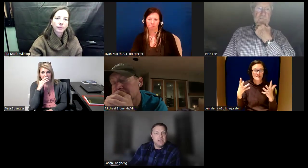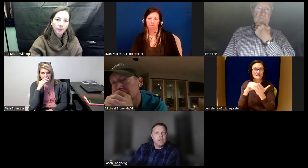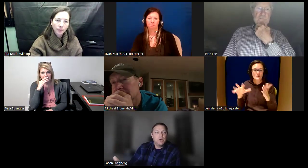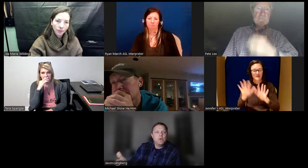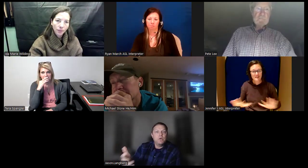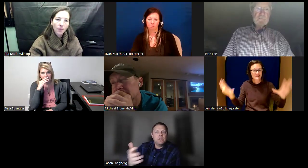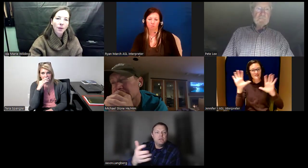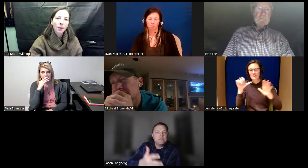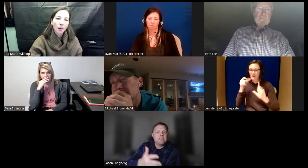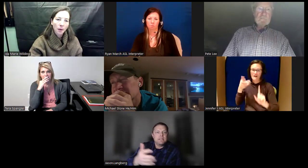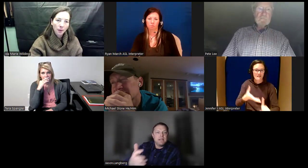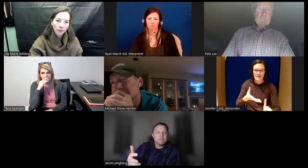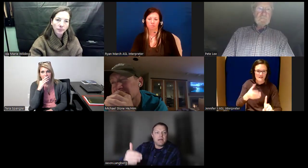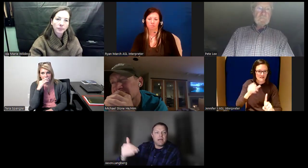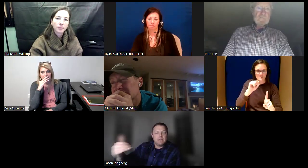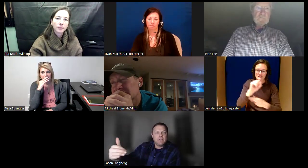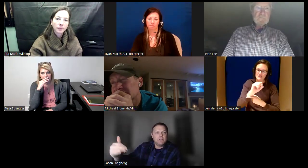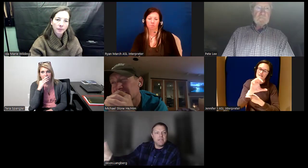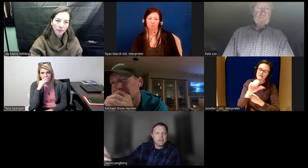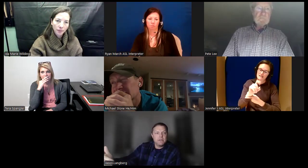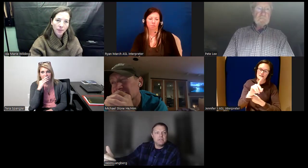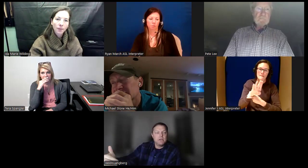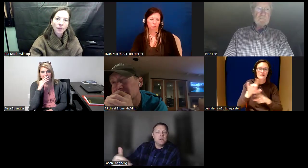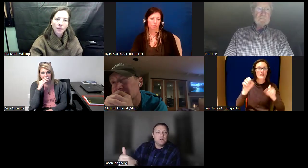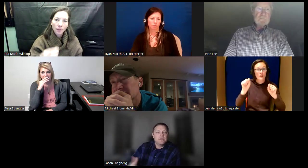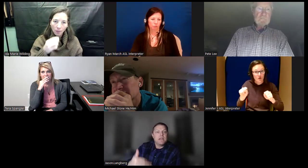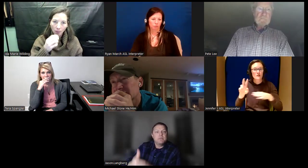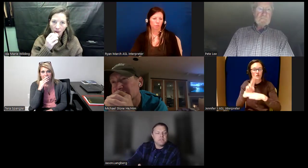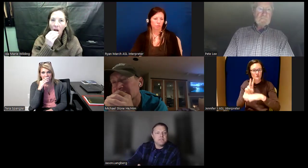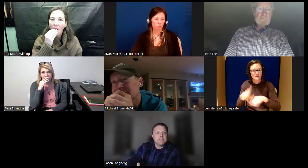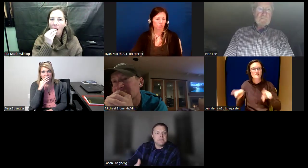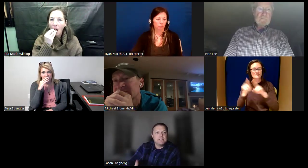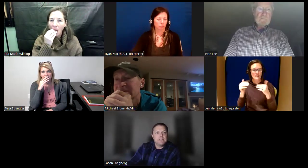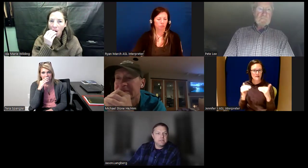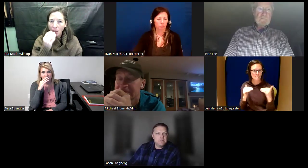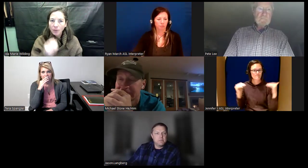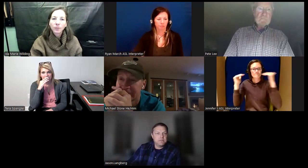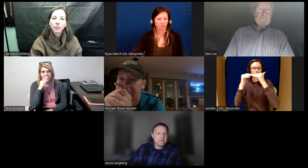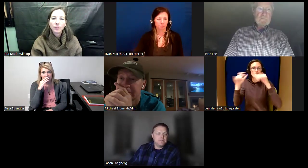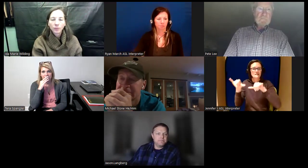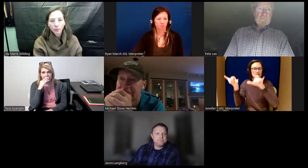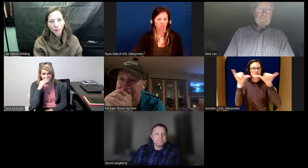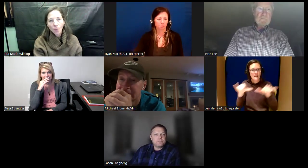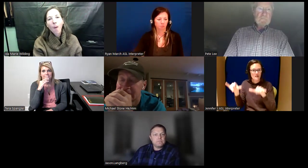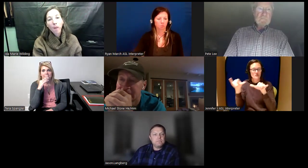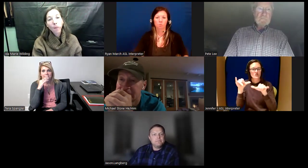CSDB who could use the same high level of standards or the types of services that CSDB can provide.